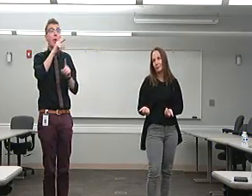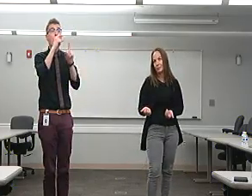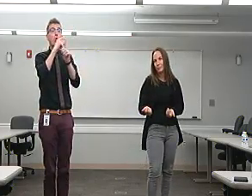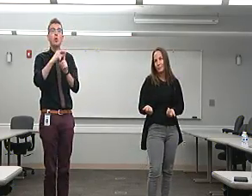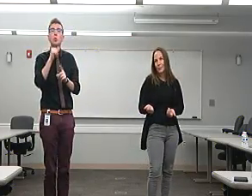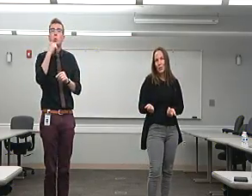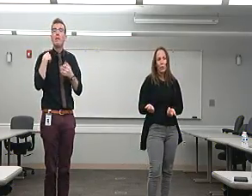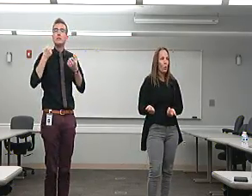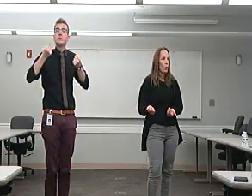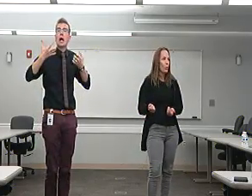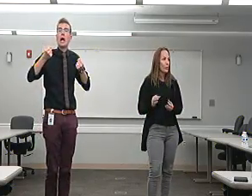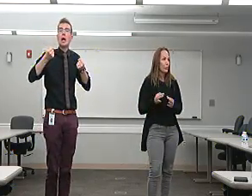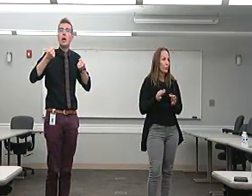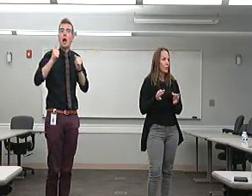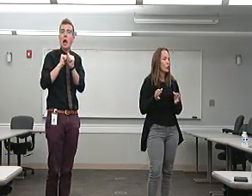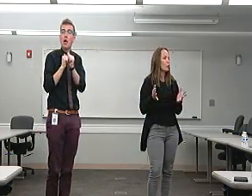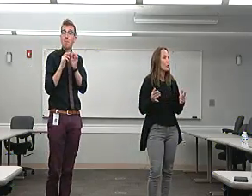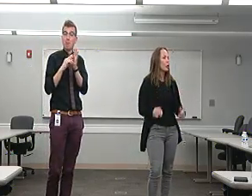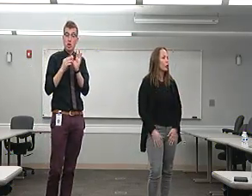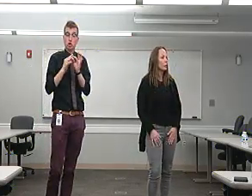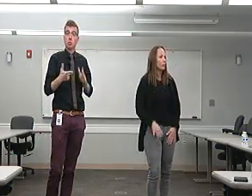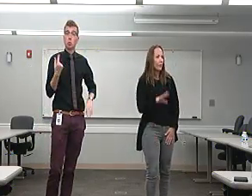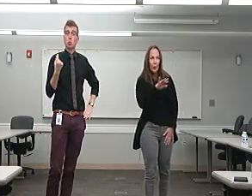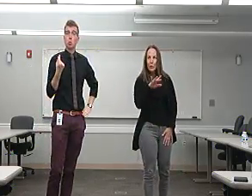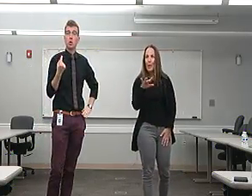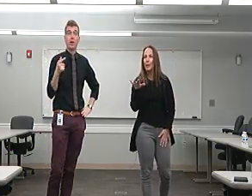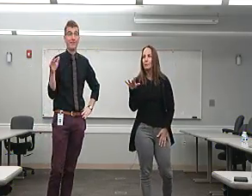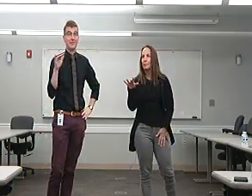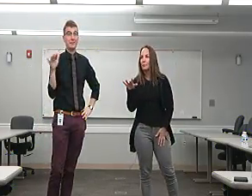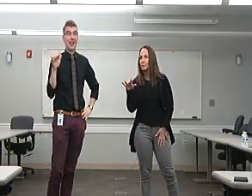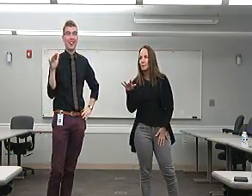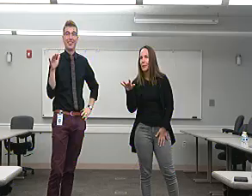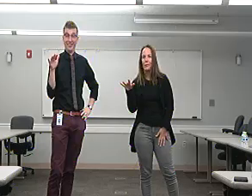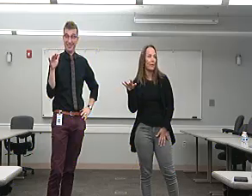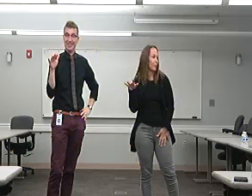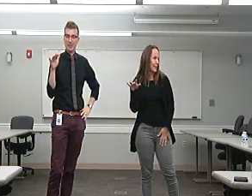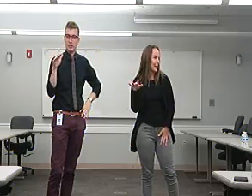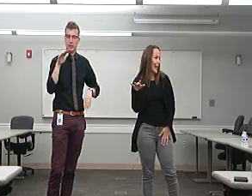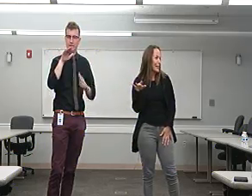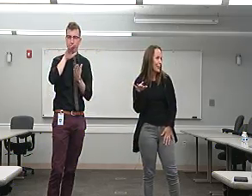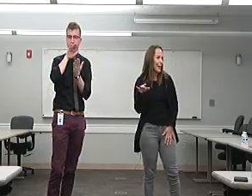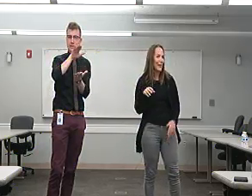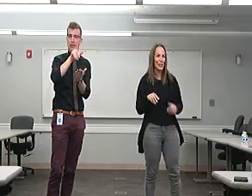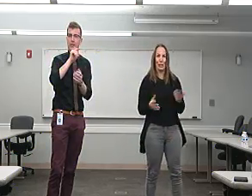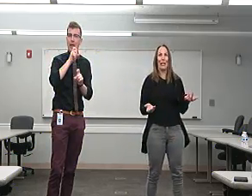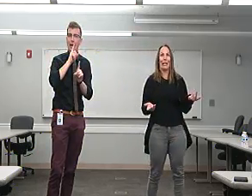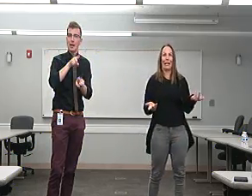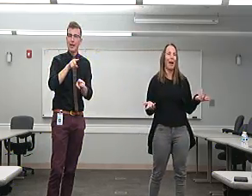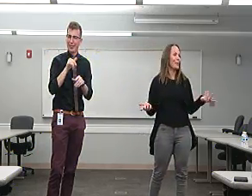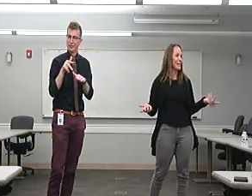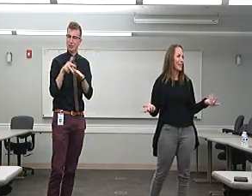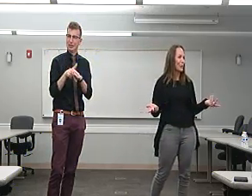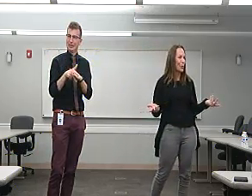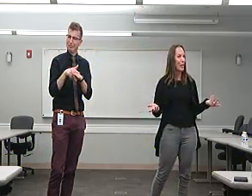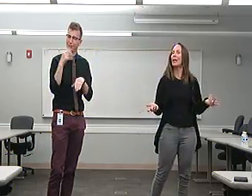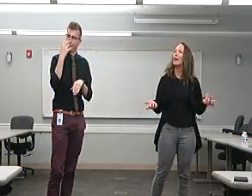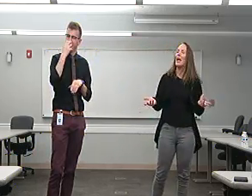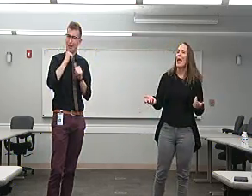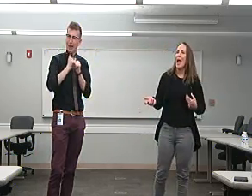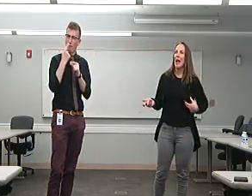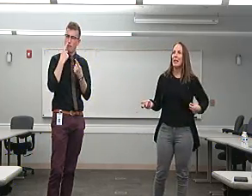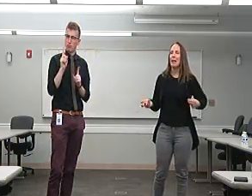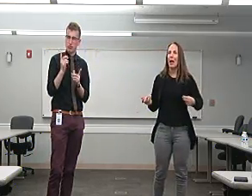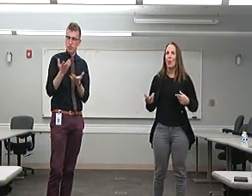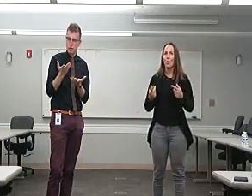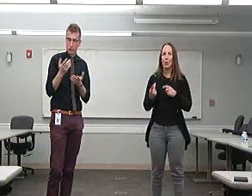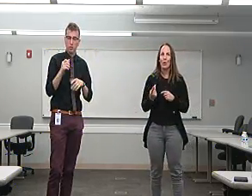So what's the interpreter going to do? Finger spell it? You're going to give Leah the answer? I'm like, that's cheating. How is this going to work? And we